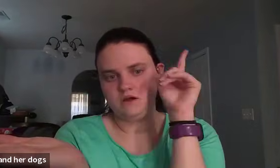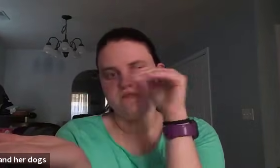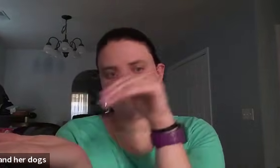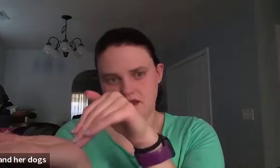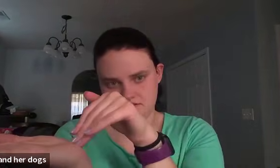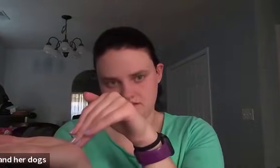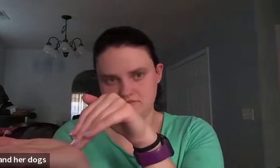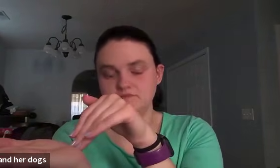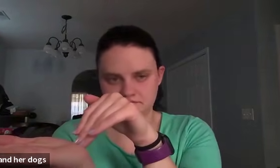1,000.